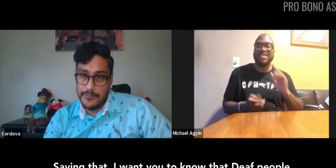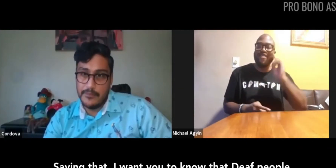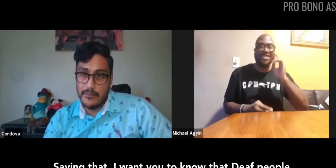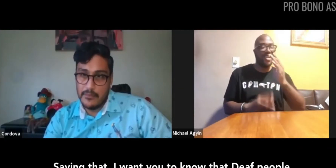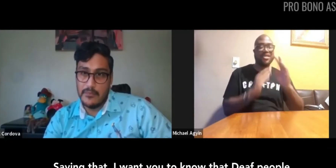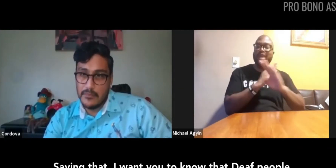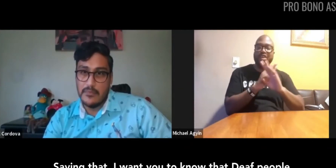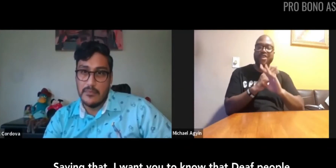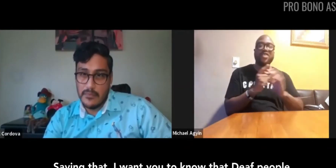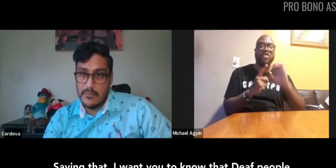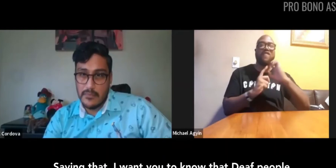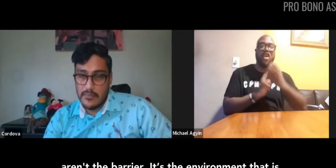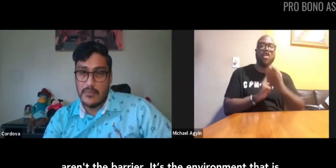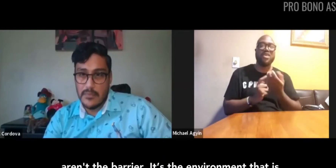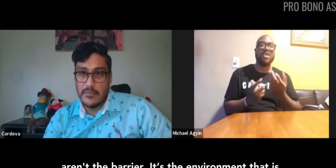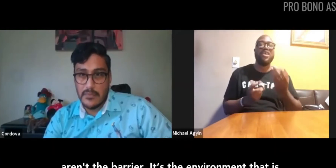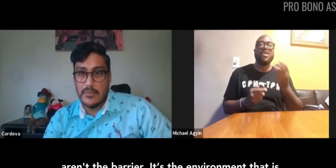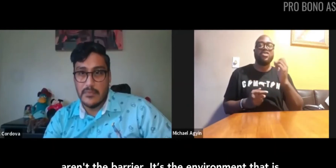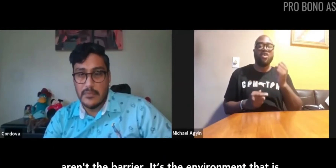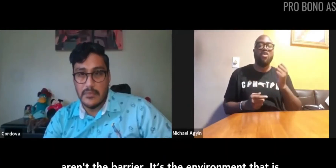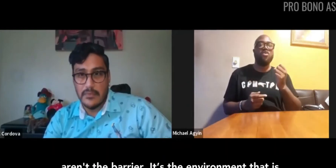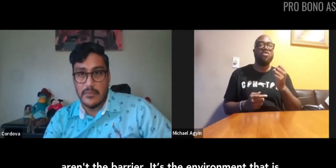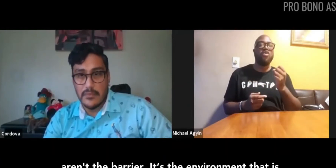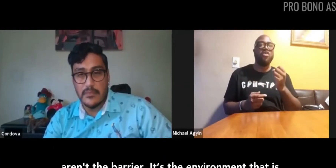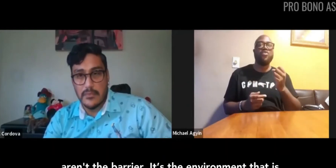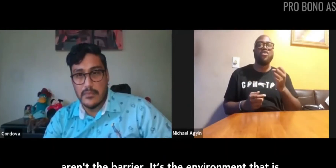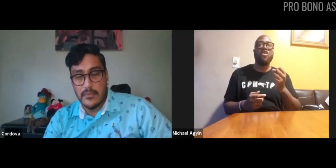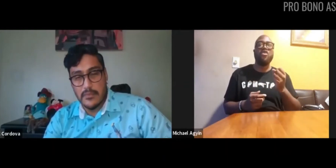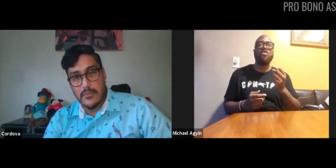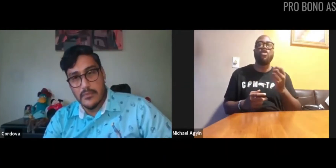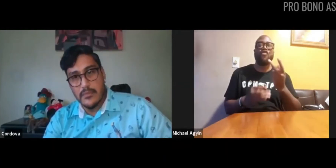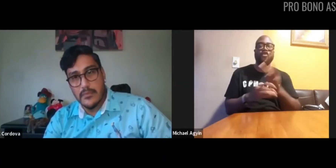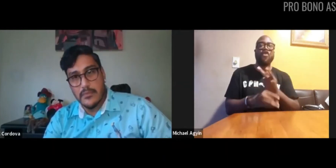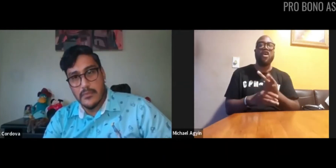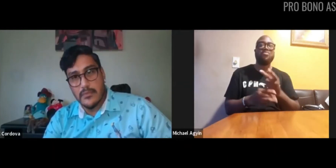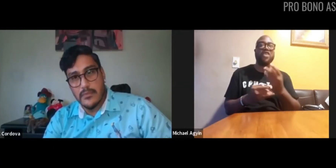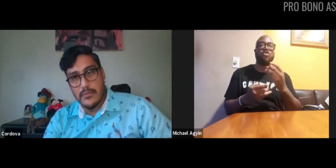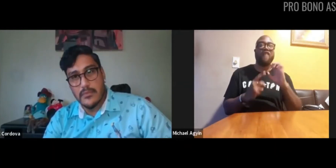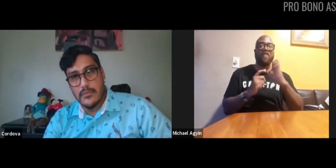you to know that deaf people aren't the barrier, it's the environment that is.